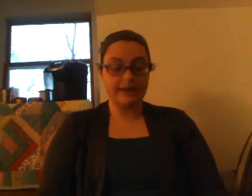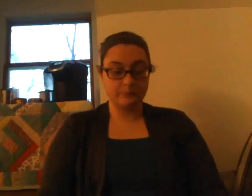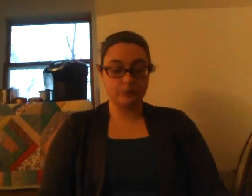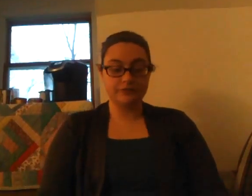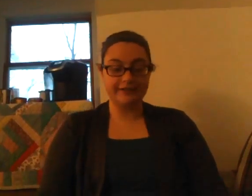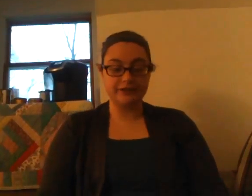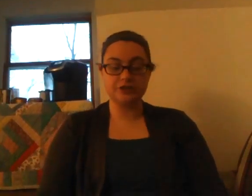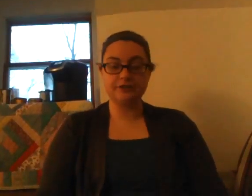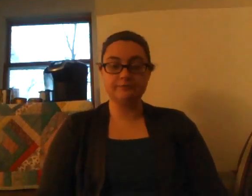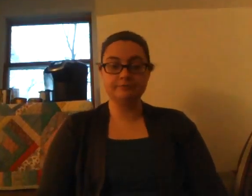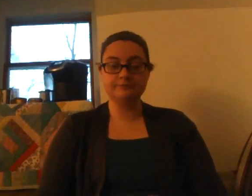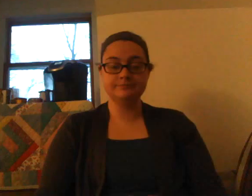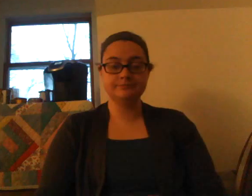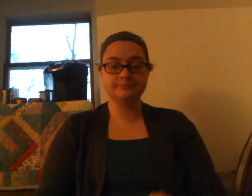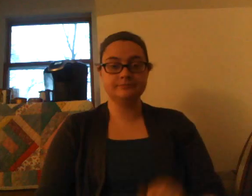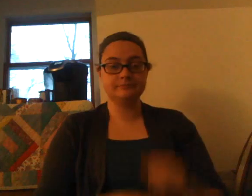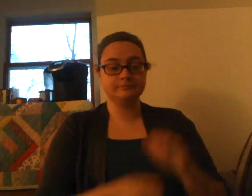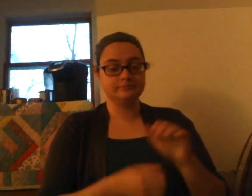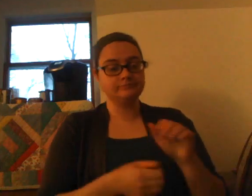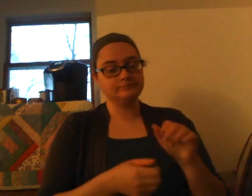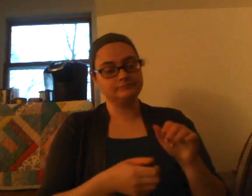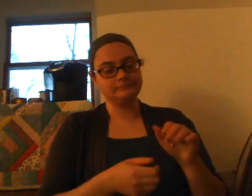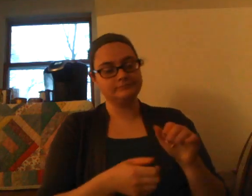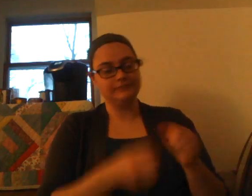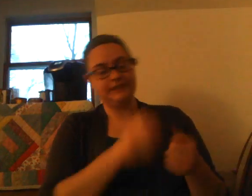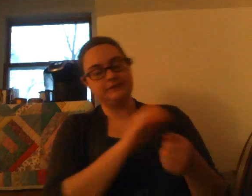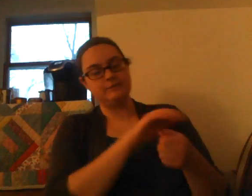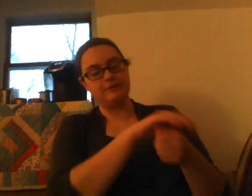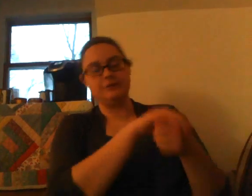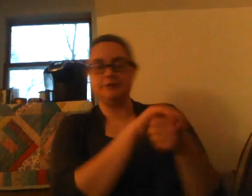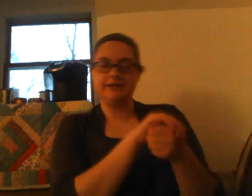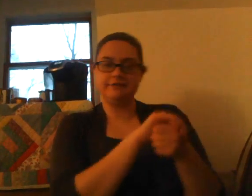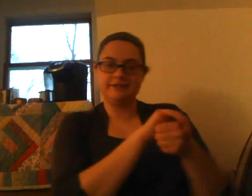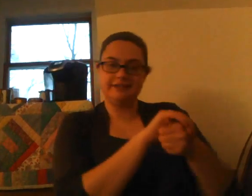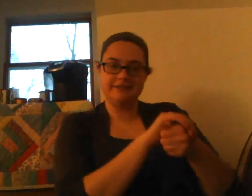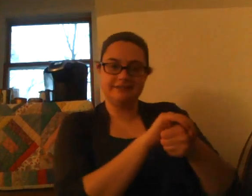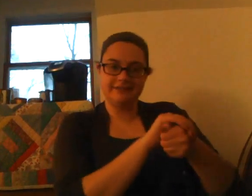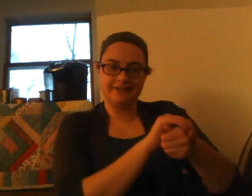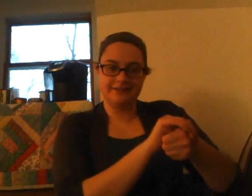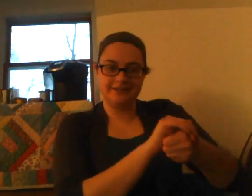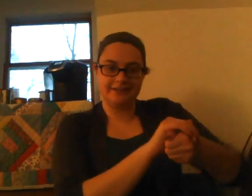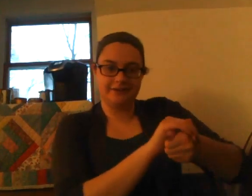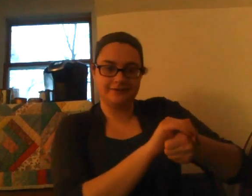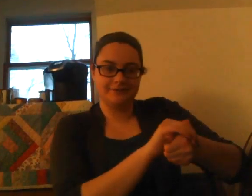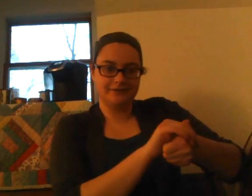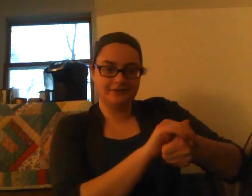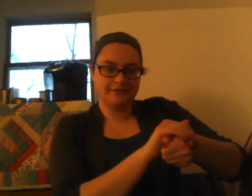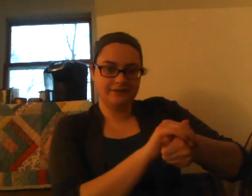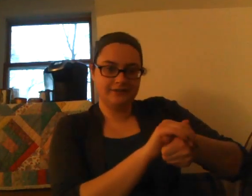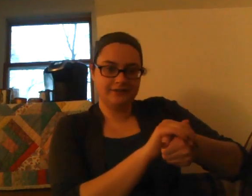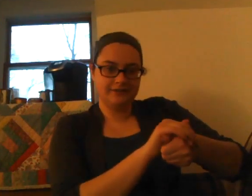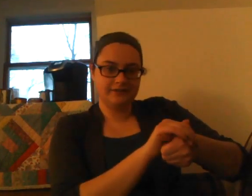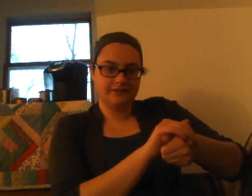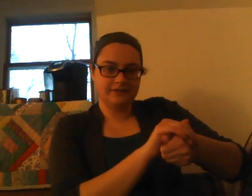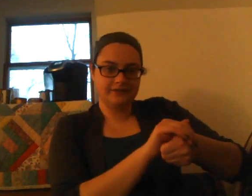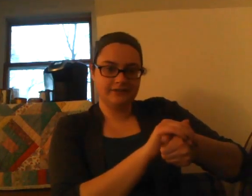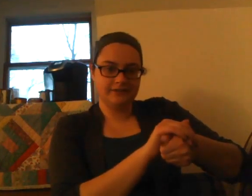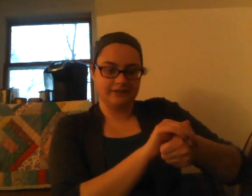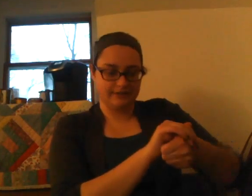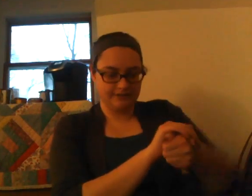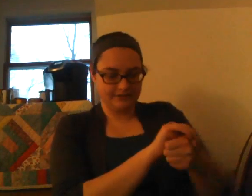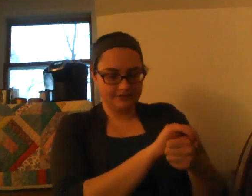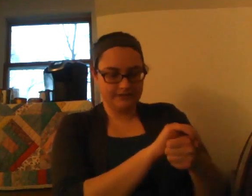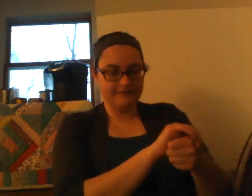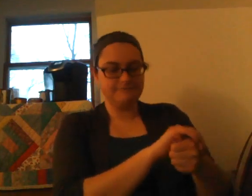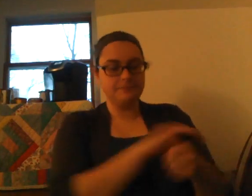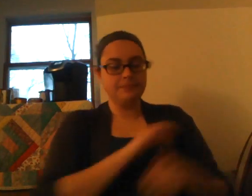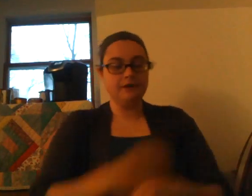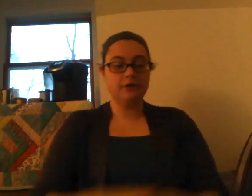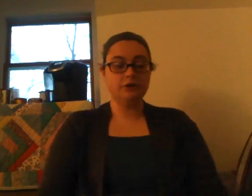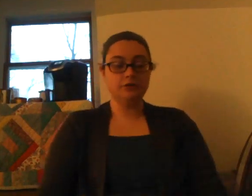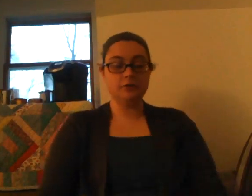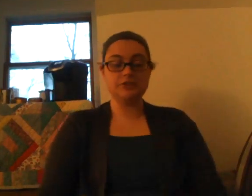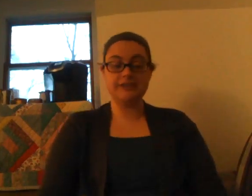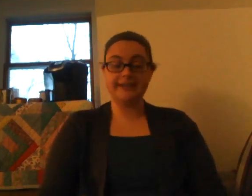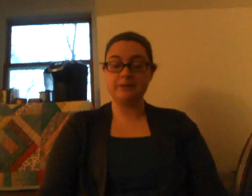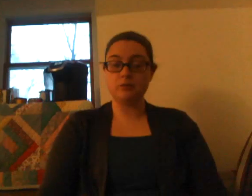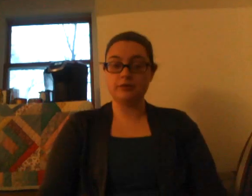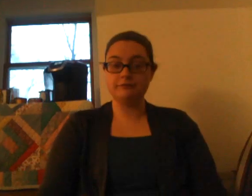Animal section. Nice, remember how to do it left. There you go. There it is. Your second one for